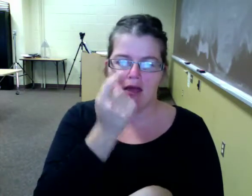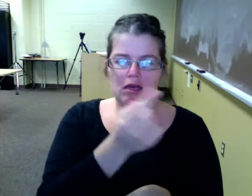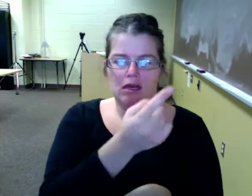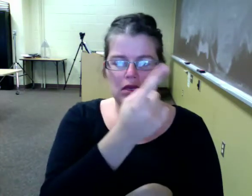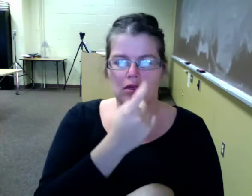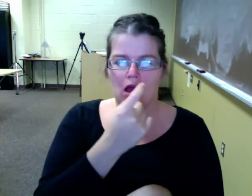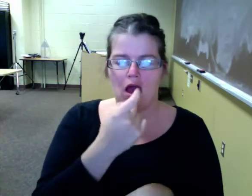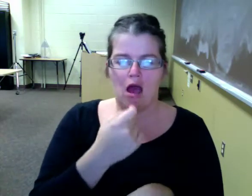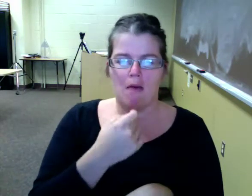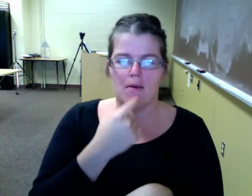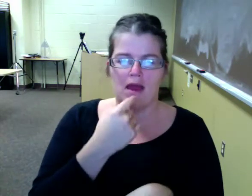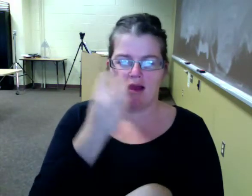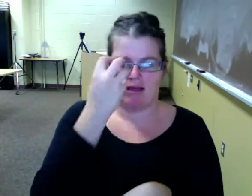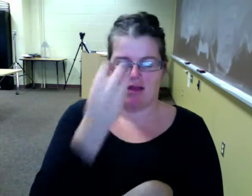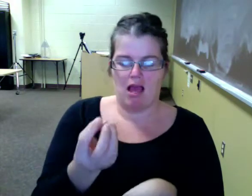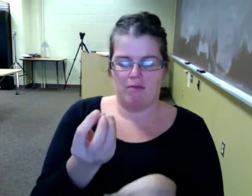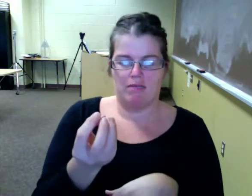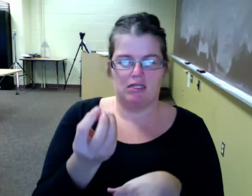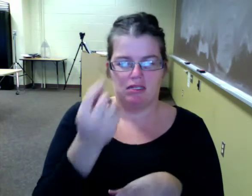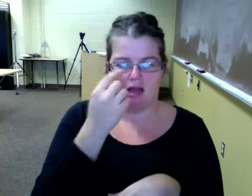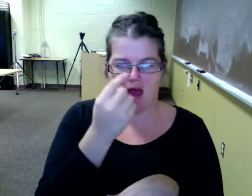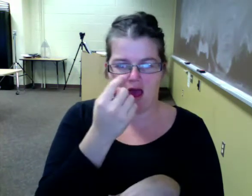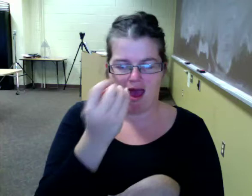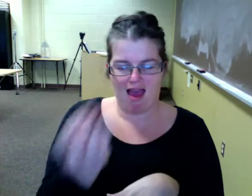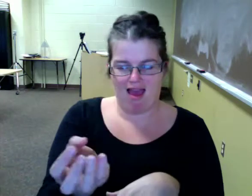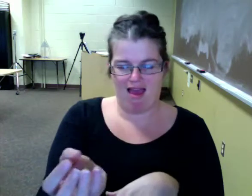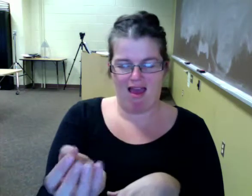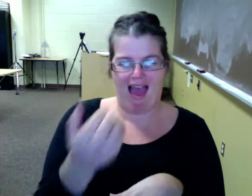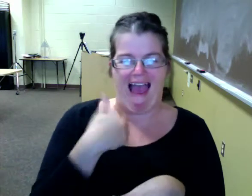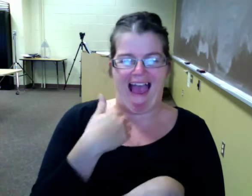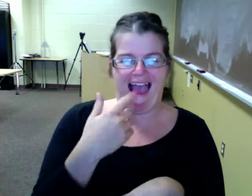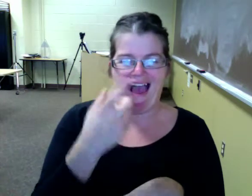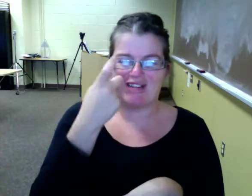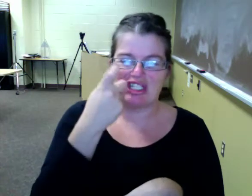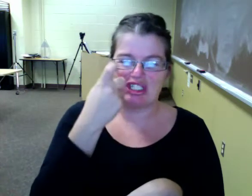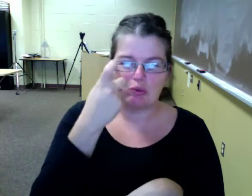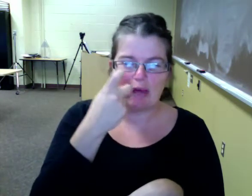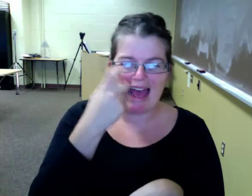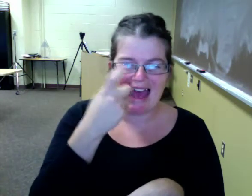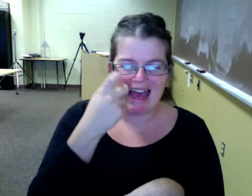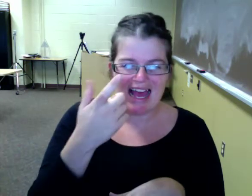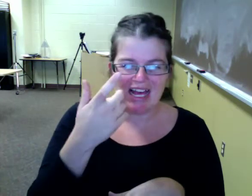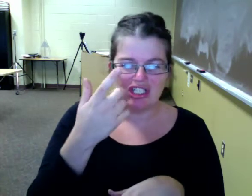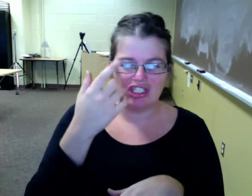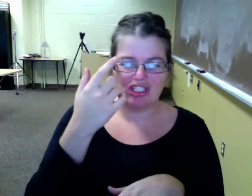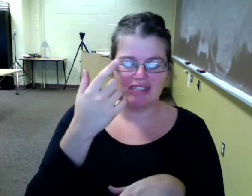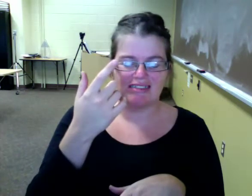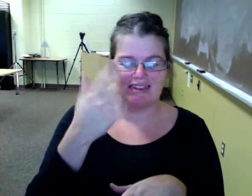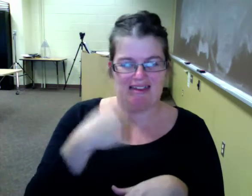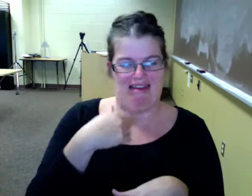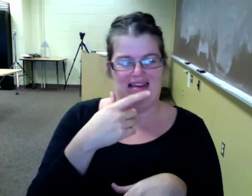glass eye out and he said, I got an itch back here. Can you see anything? And of course, to me, this